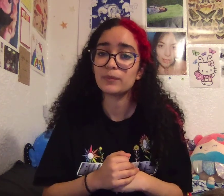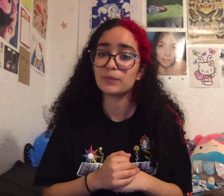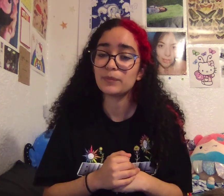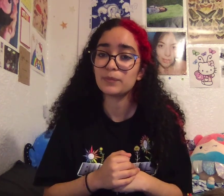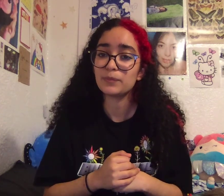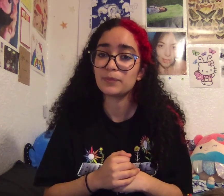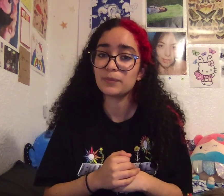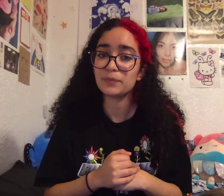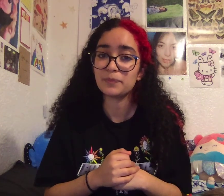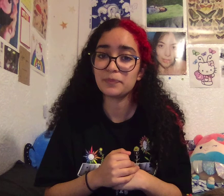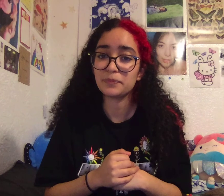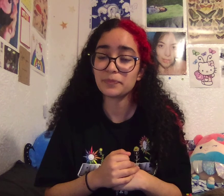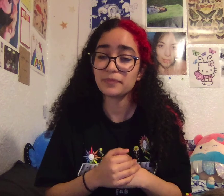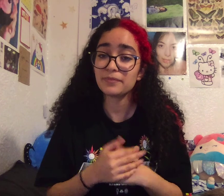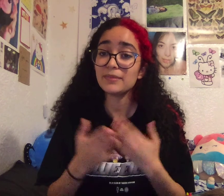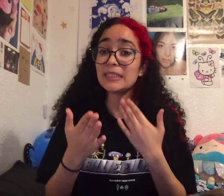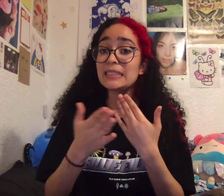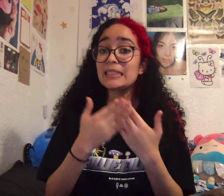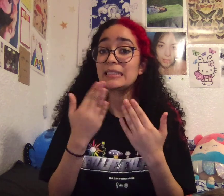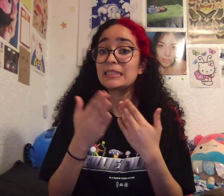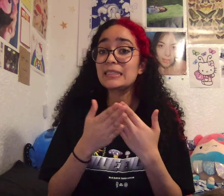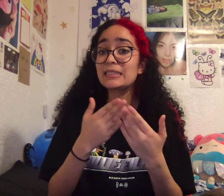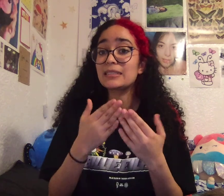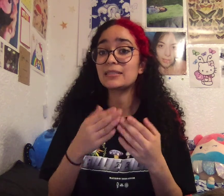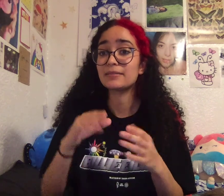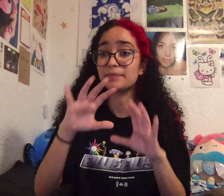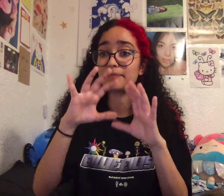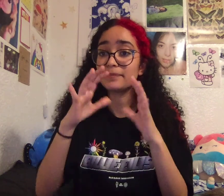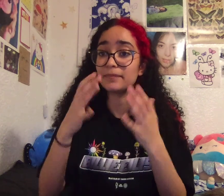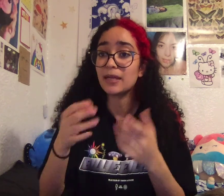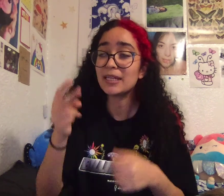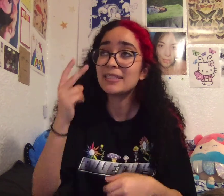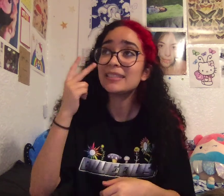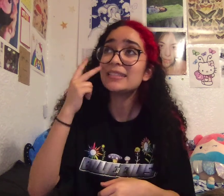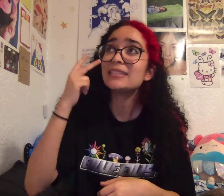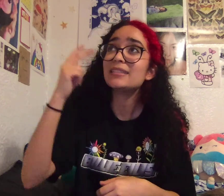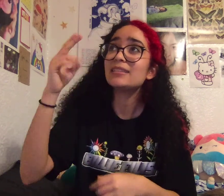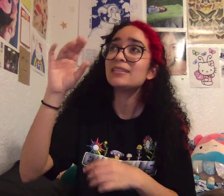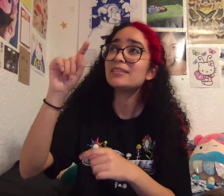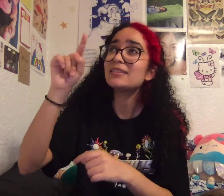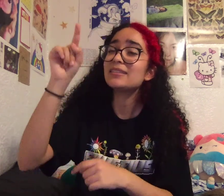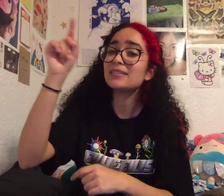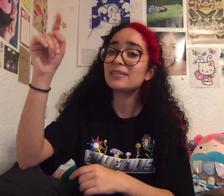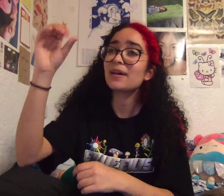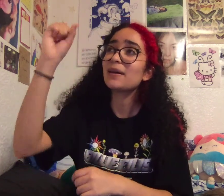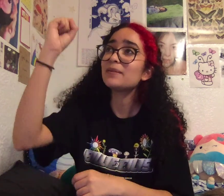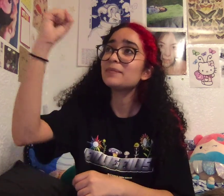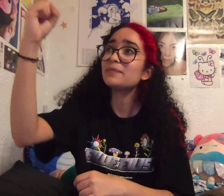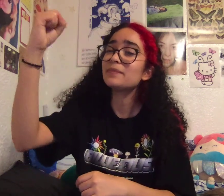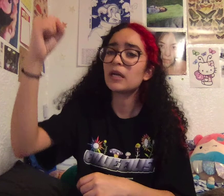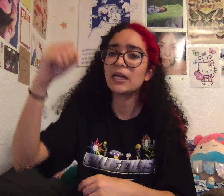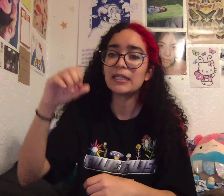It is the easiest planet to see in the sky. You don't even need a telescope. How cool is